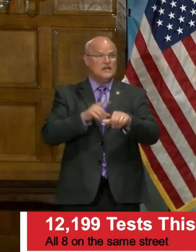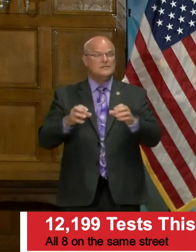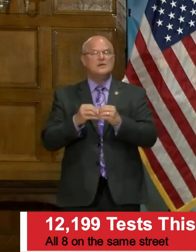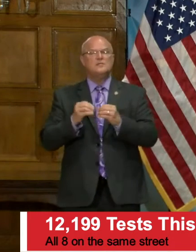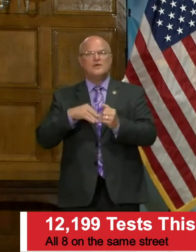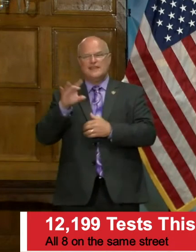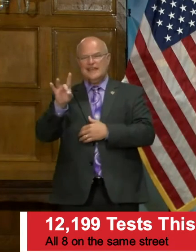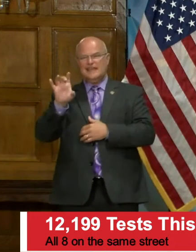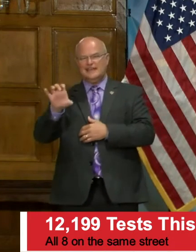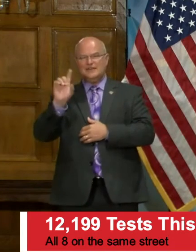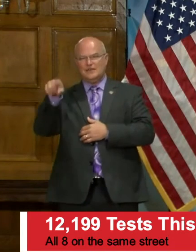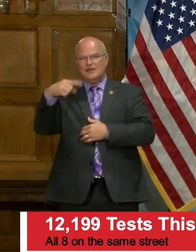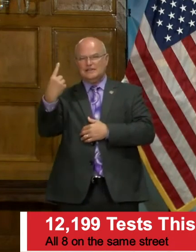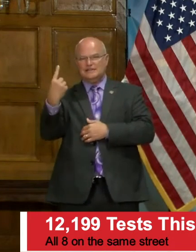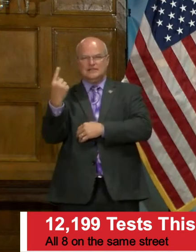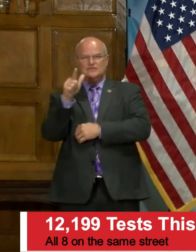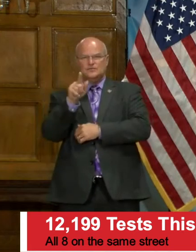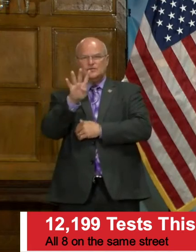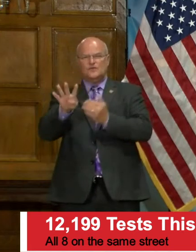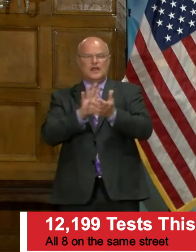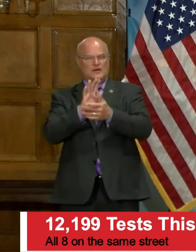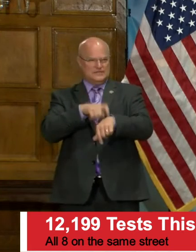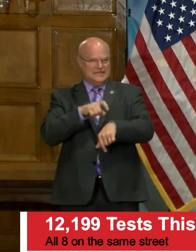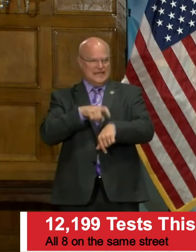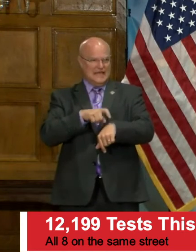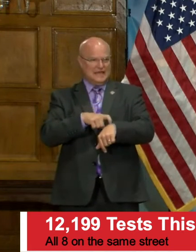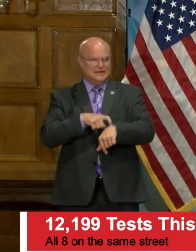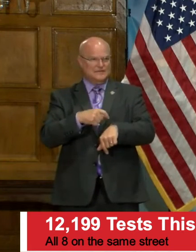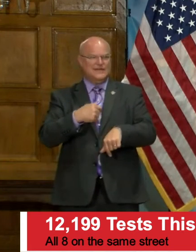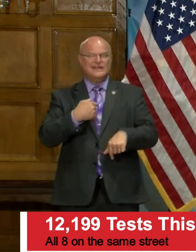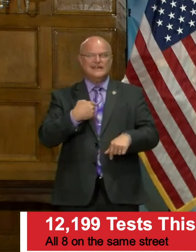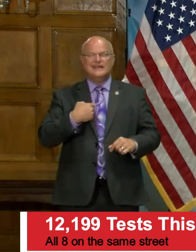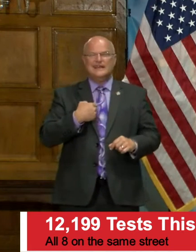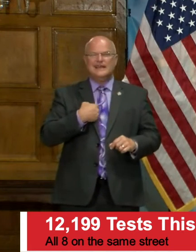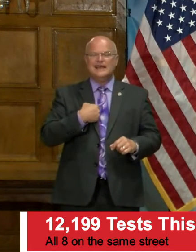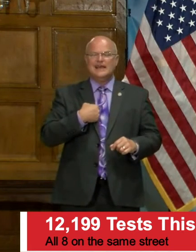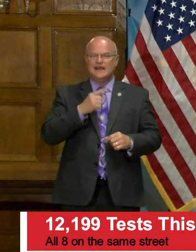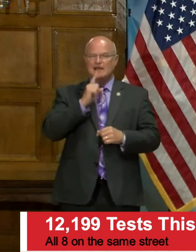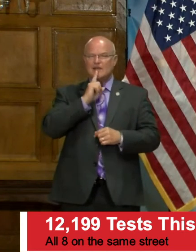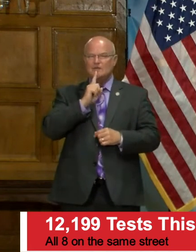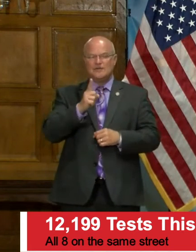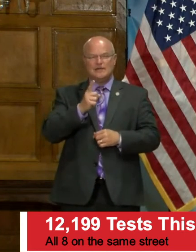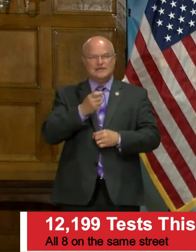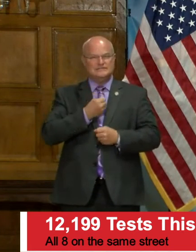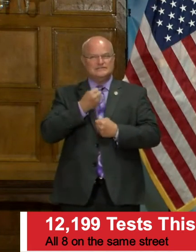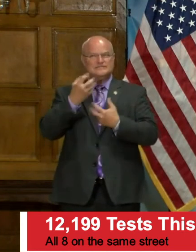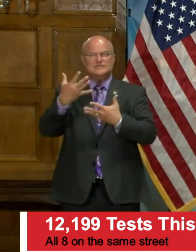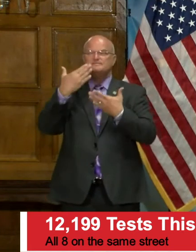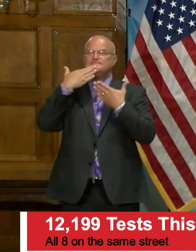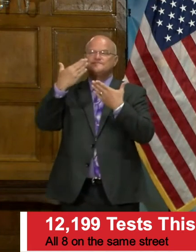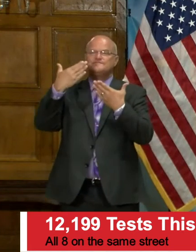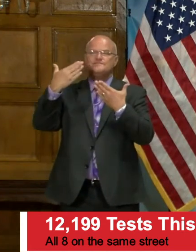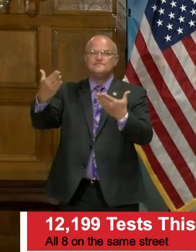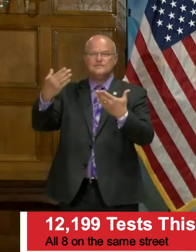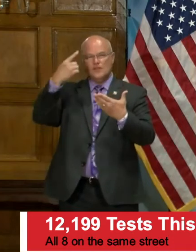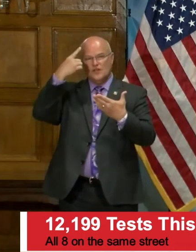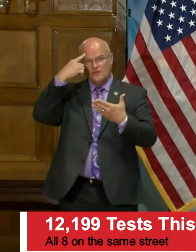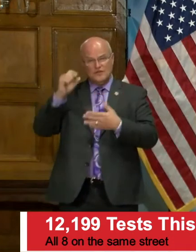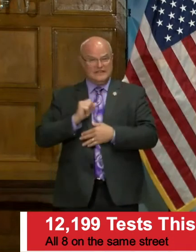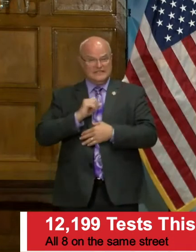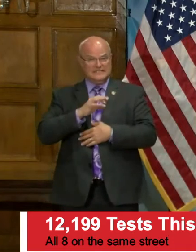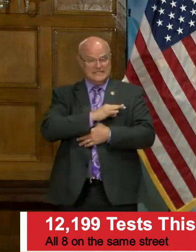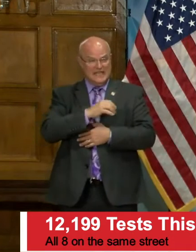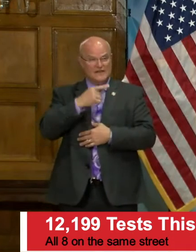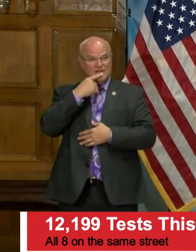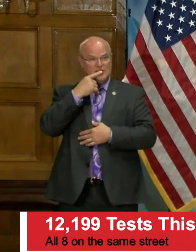done more than 800 in a single 24-hour period of time. And I want to really express my appreciation for the staff